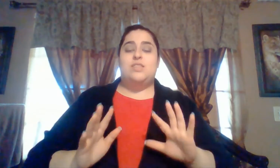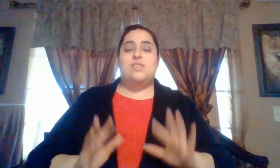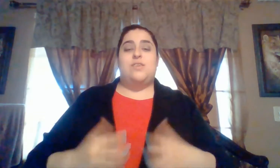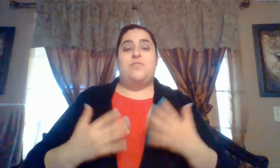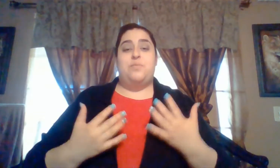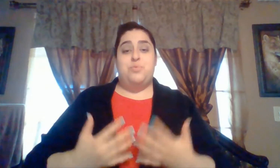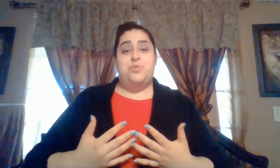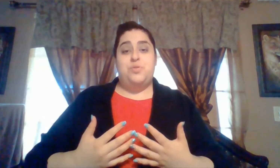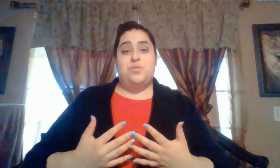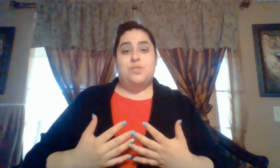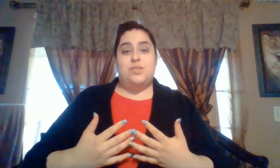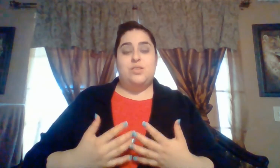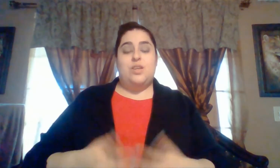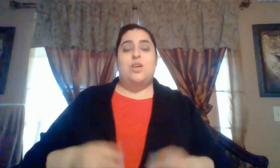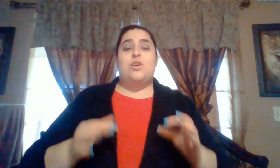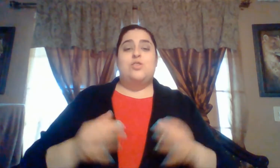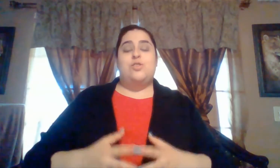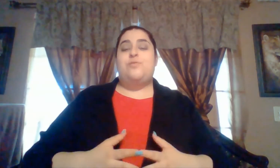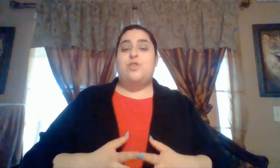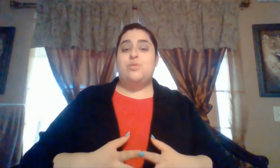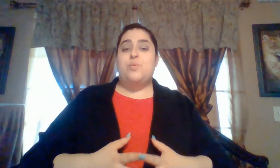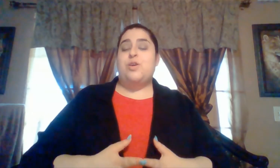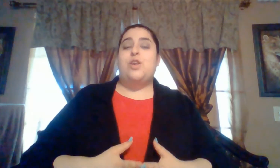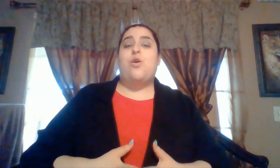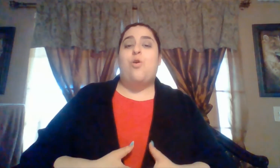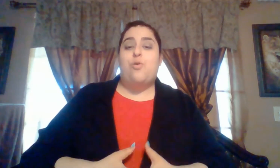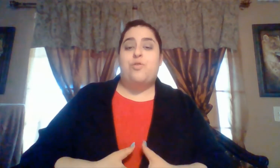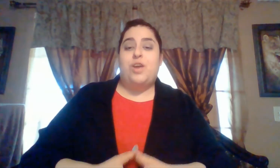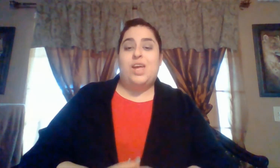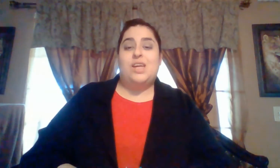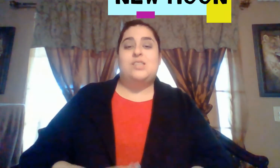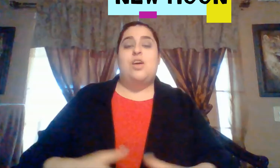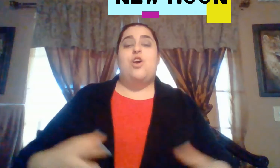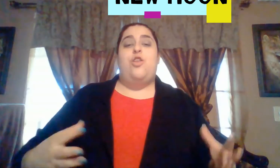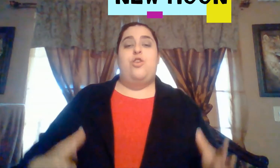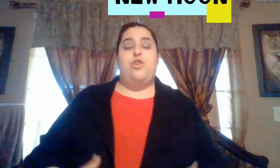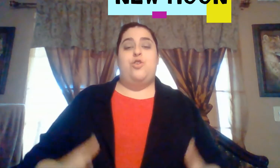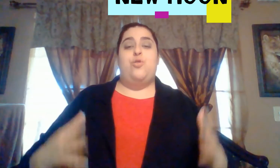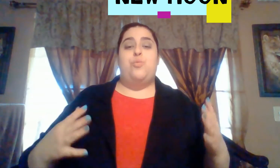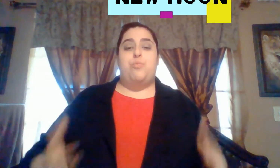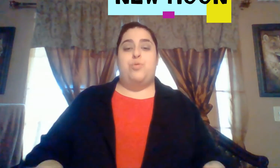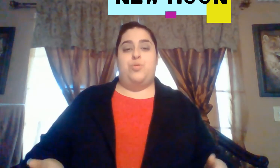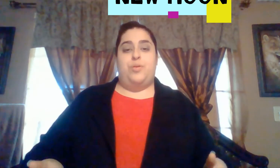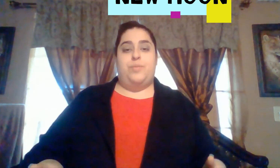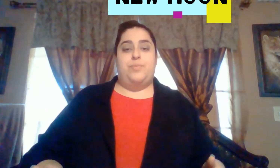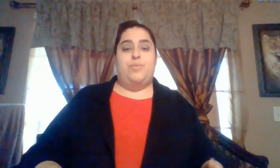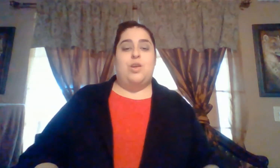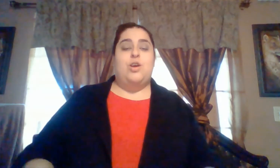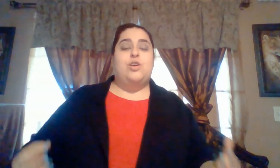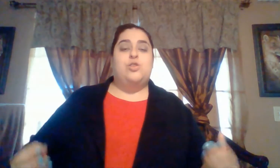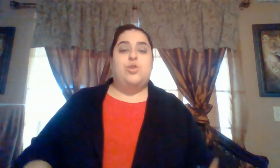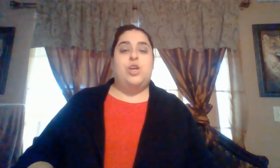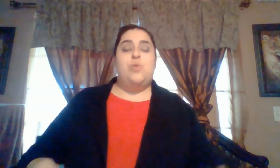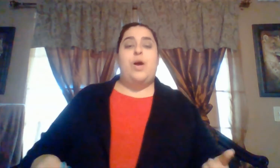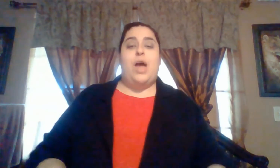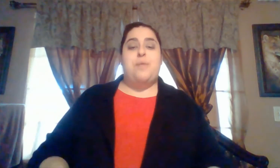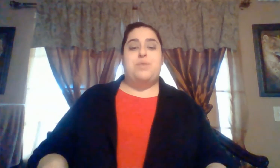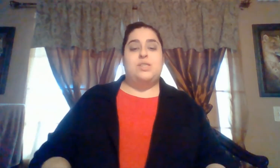8 phases of the moon. So the first one we're going to go over is the new moon. So here what happens is